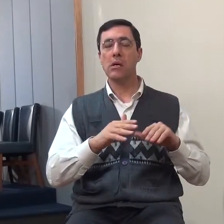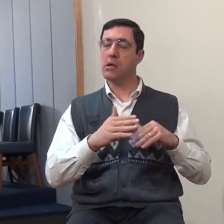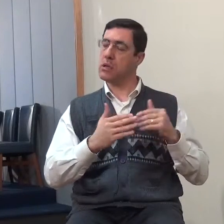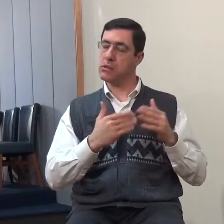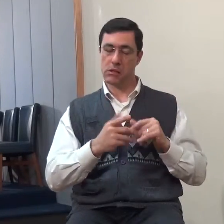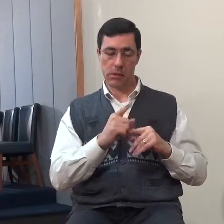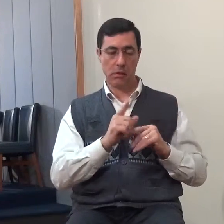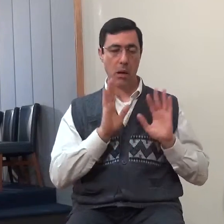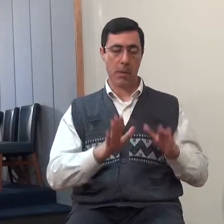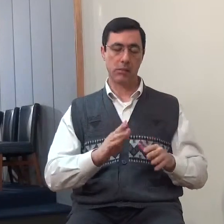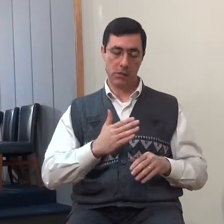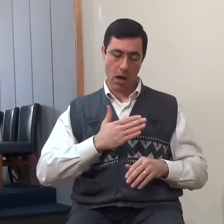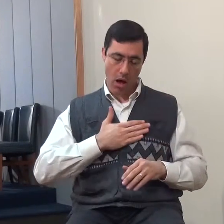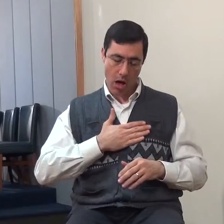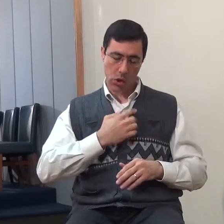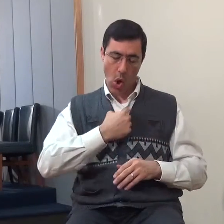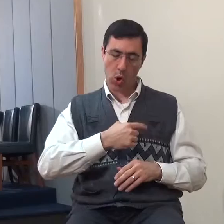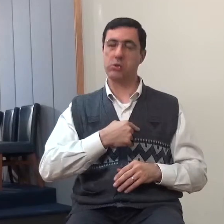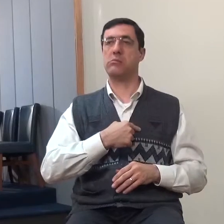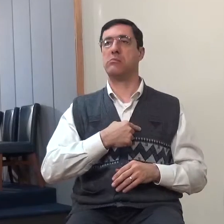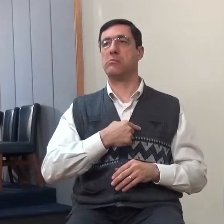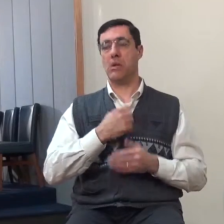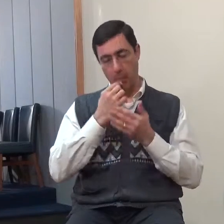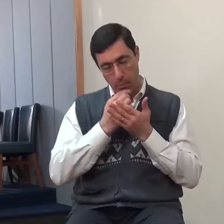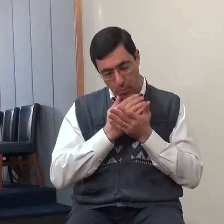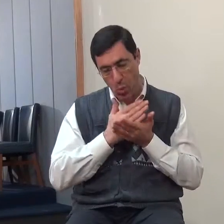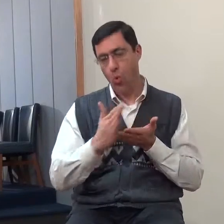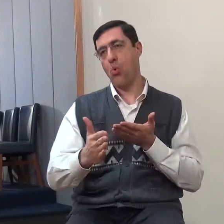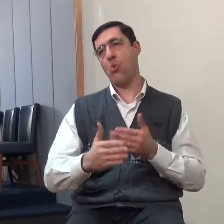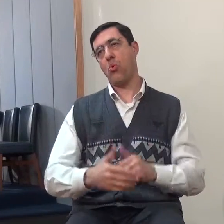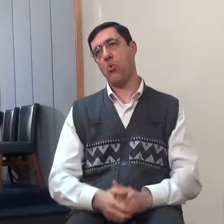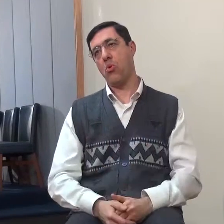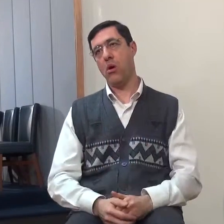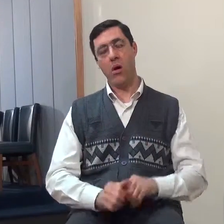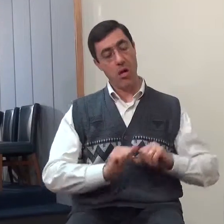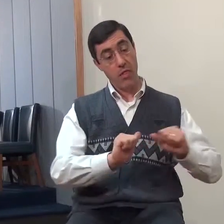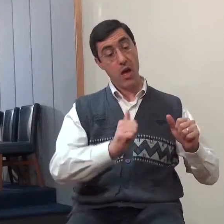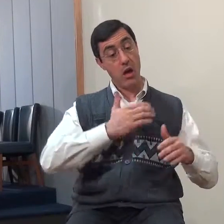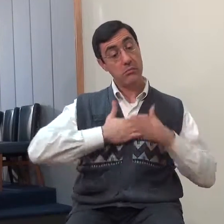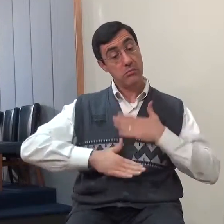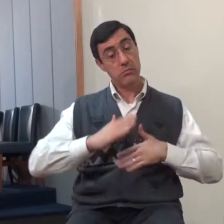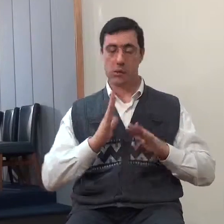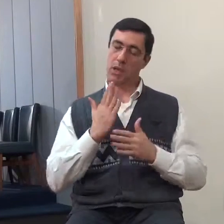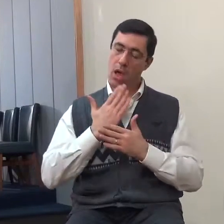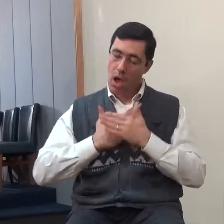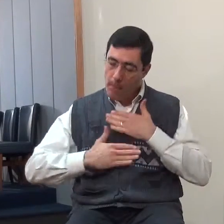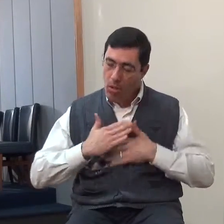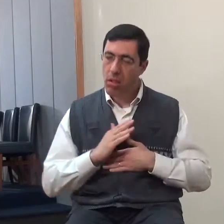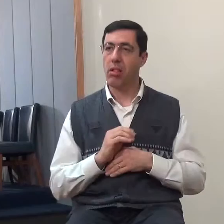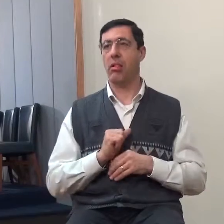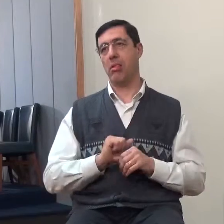about what must be their humble disposition and now their moral obedience. And this is